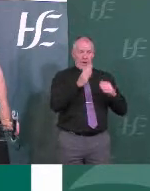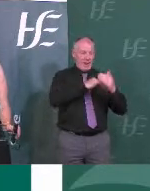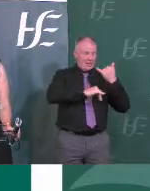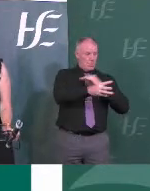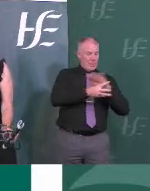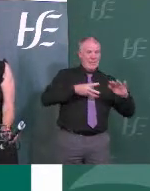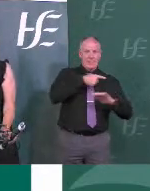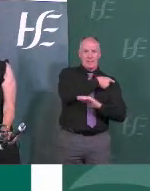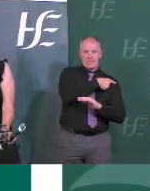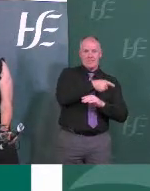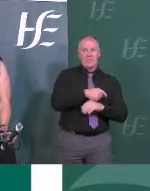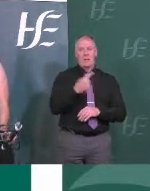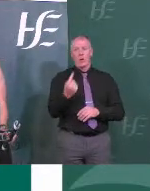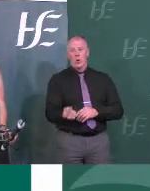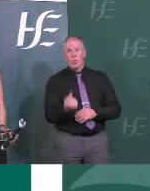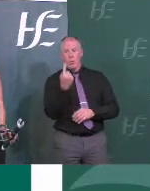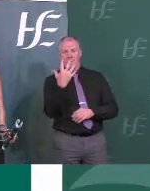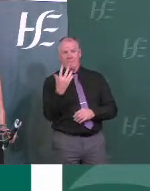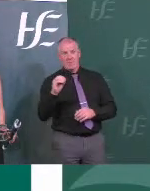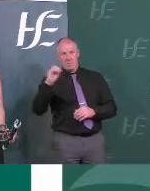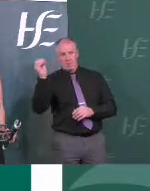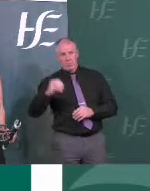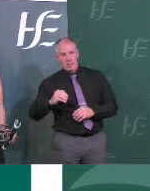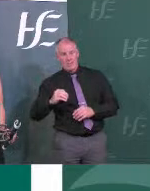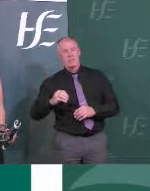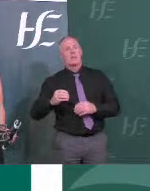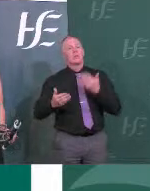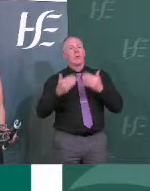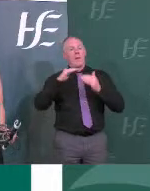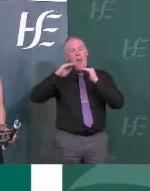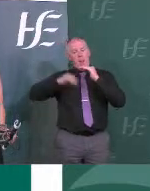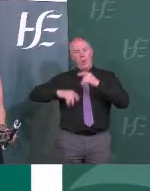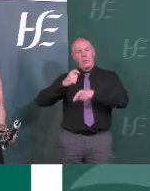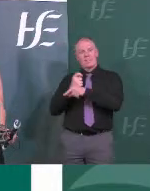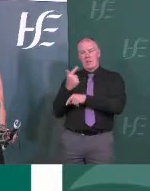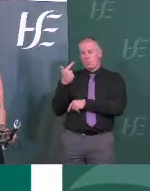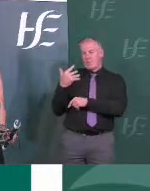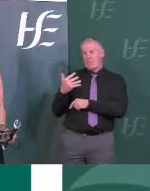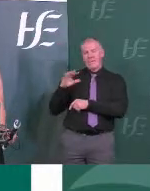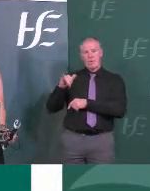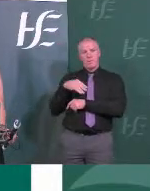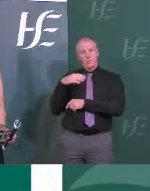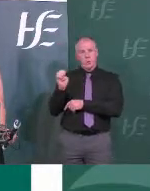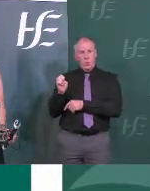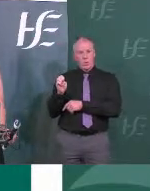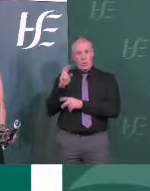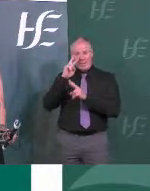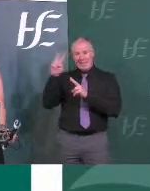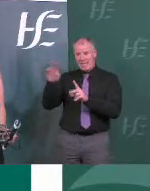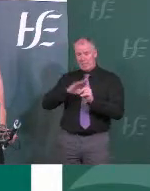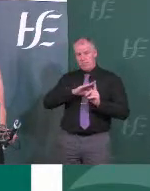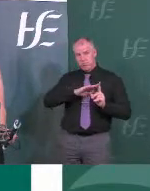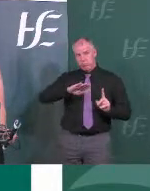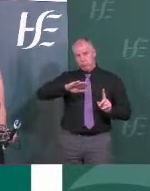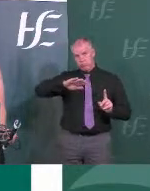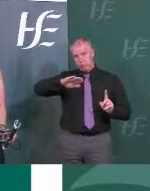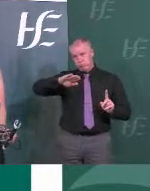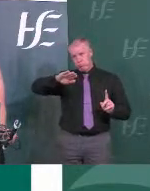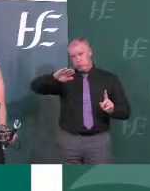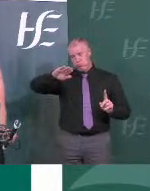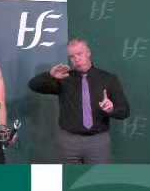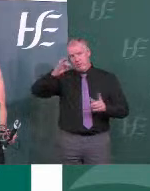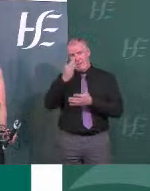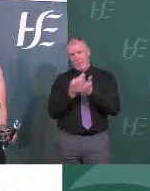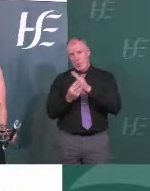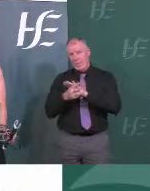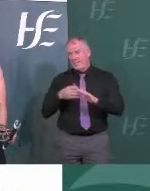up 150% compared to the lowest day on the 25th of June. So you can just see that graph going up in the last number